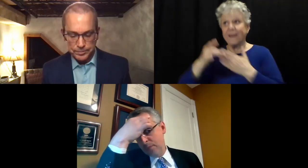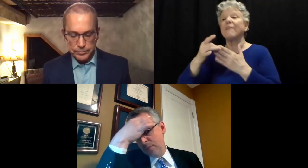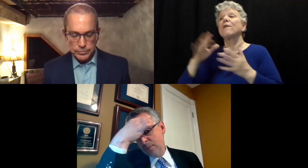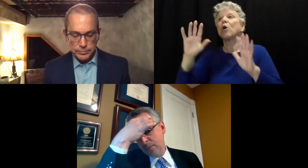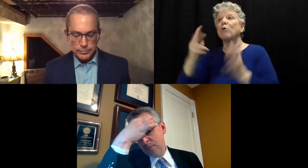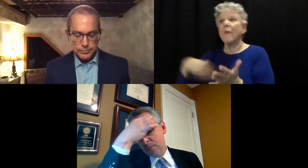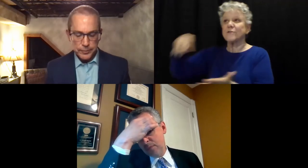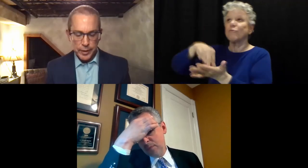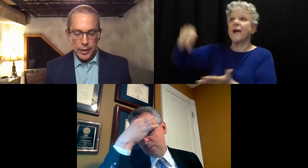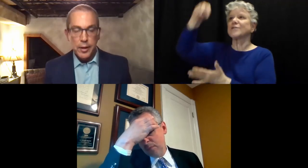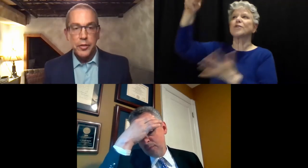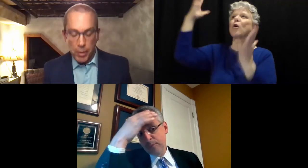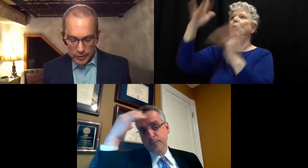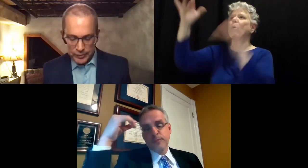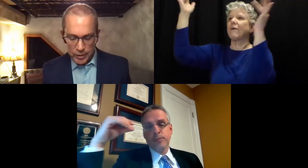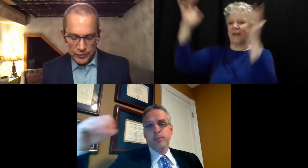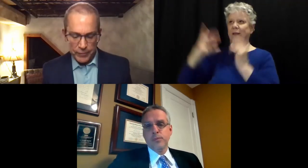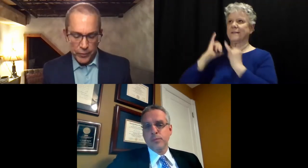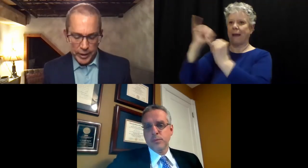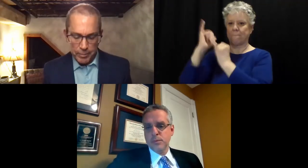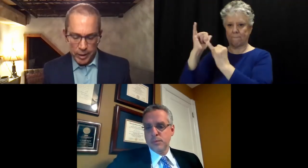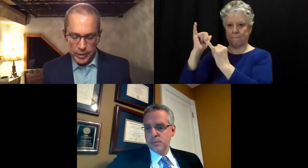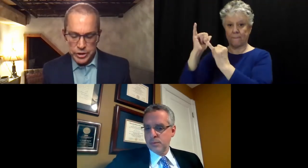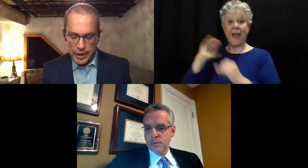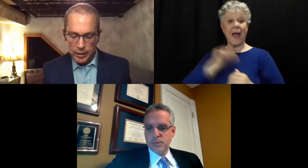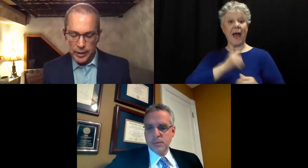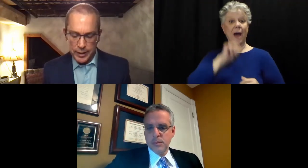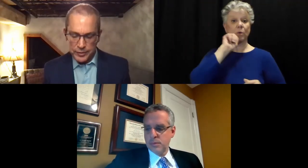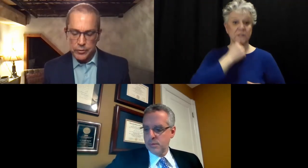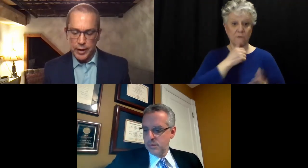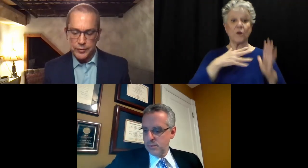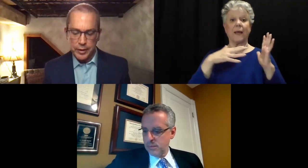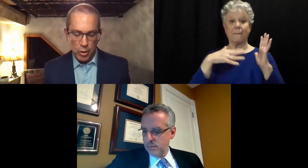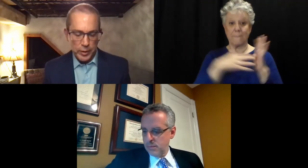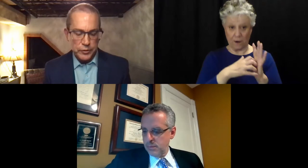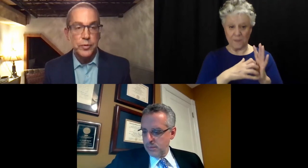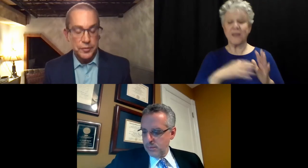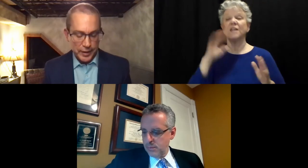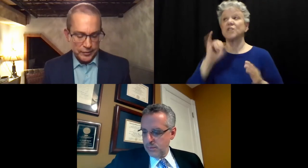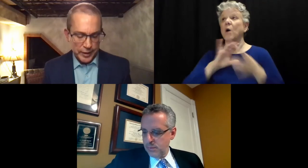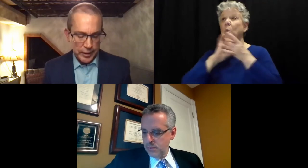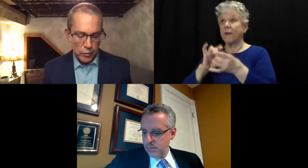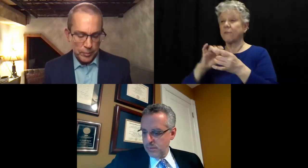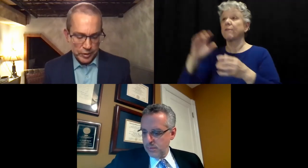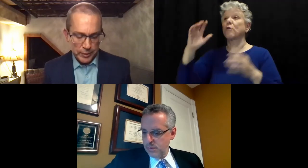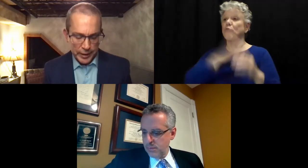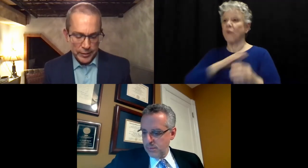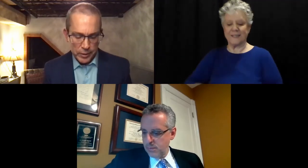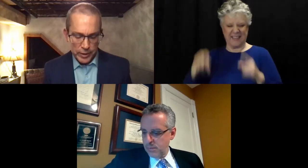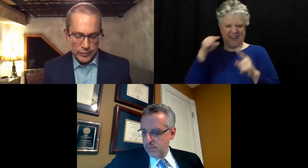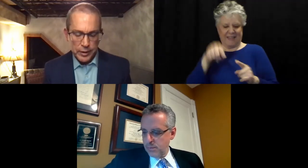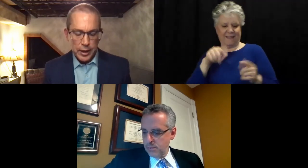resurrection. The marks of our suffering and impairment shall, as in Christ and owing to this esse